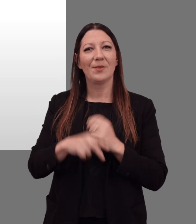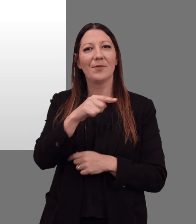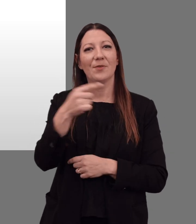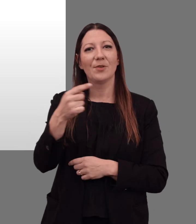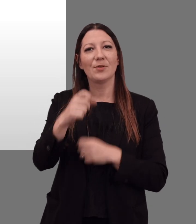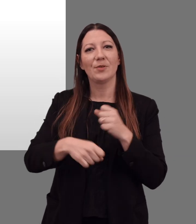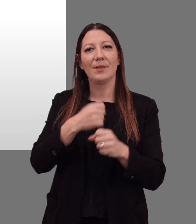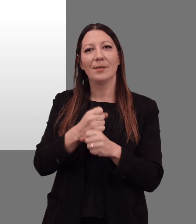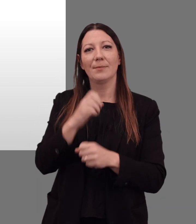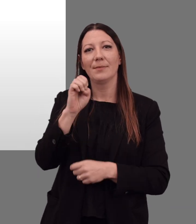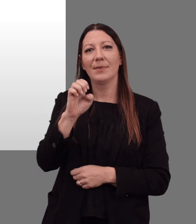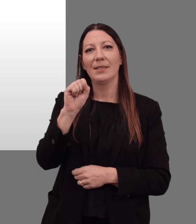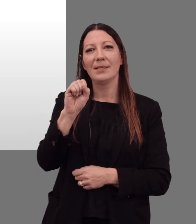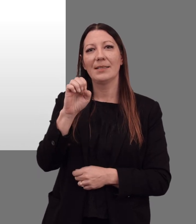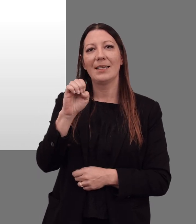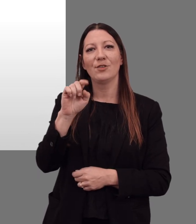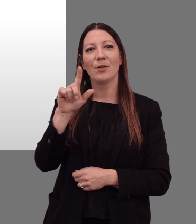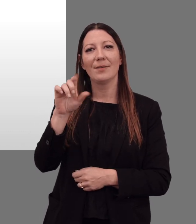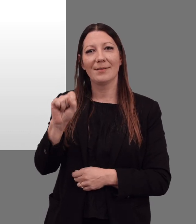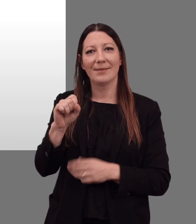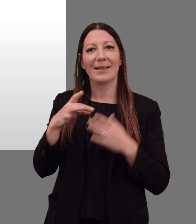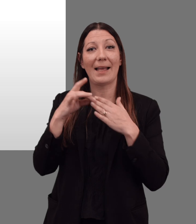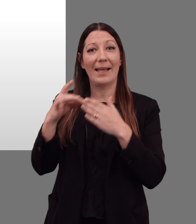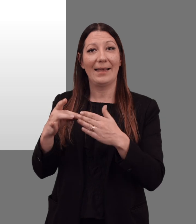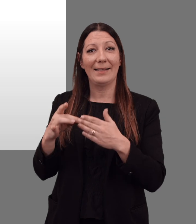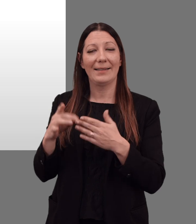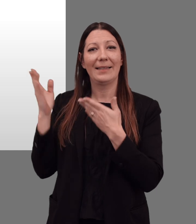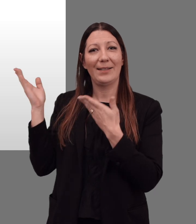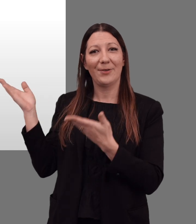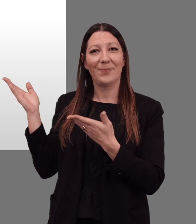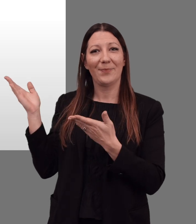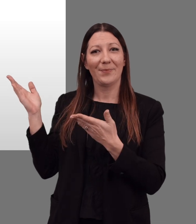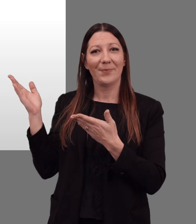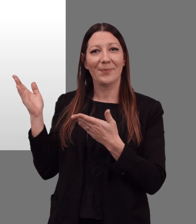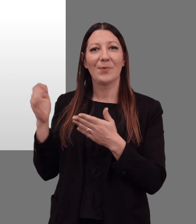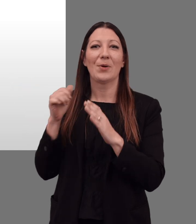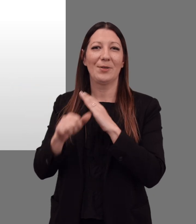on the registration process page or at the link shown here.